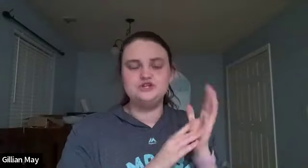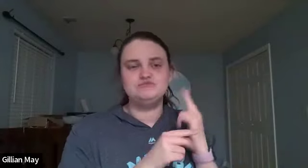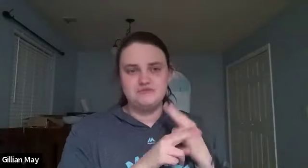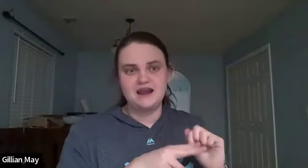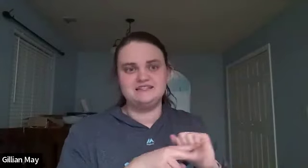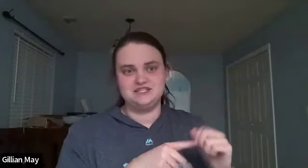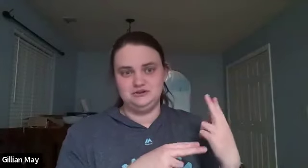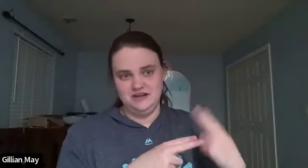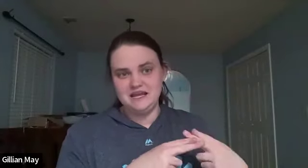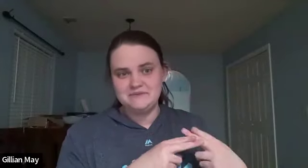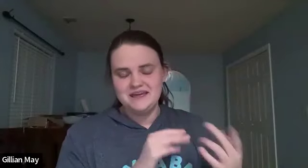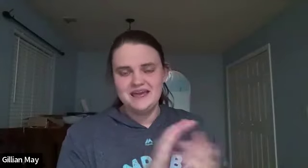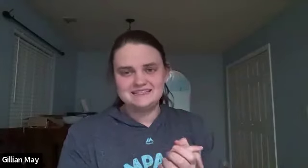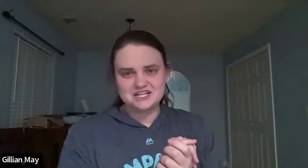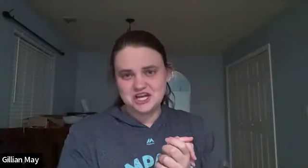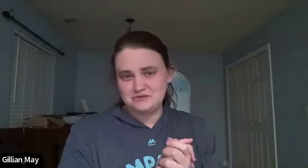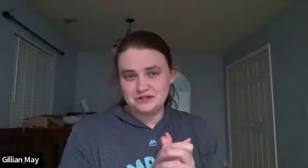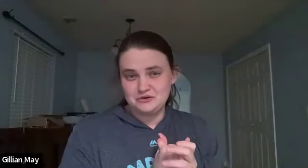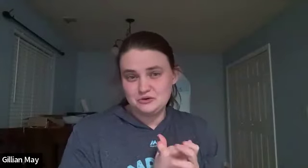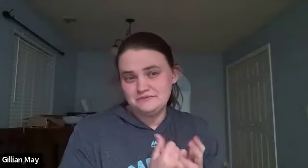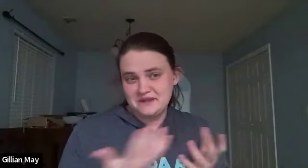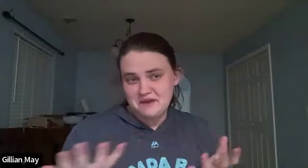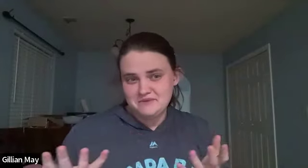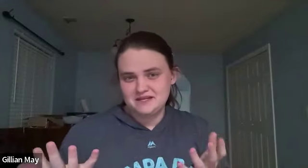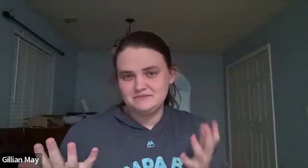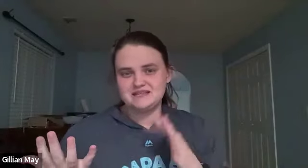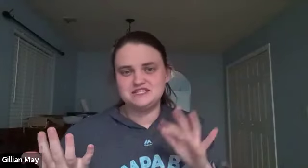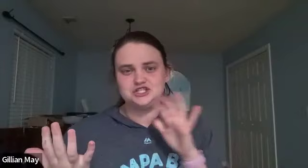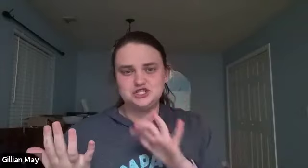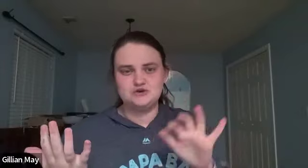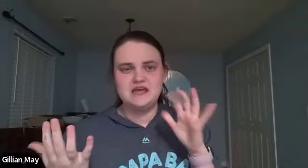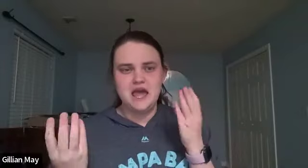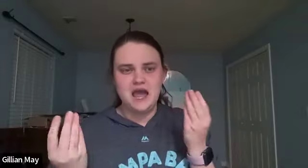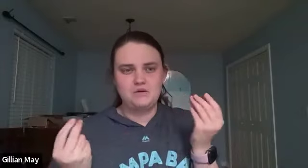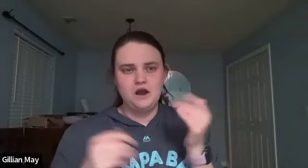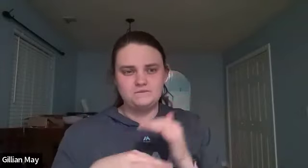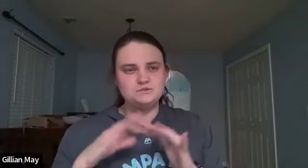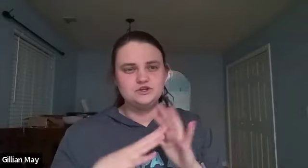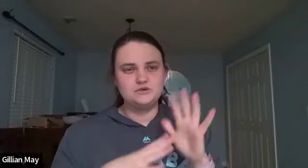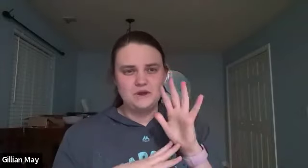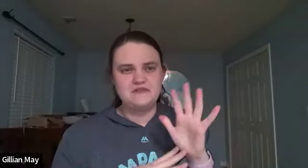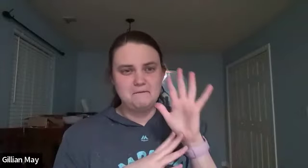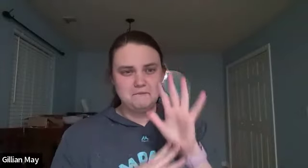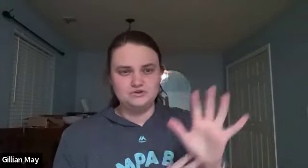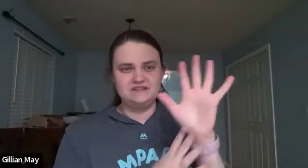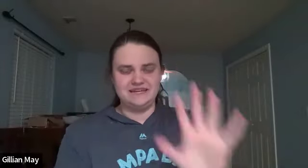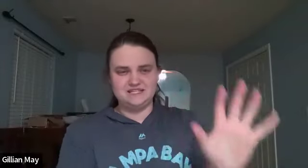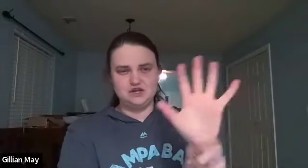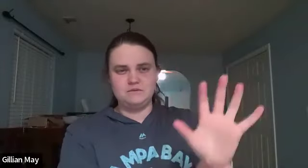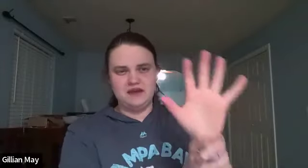you practice your name. And it's actually kind of really cool, in my opinion, because it just shows how comfortable you're with that motion. Like it's so